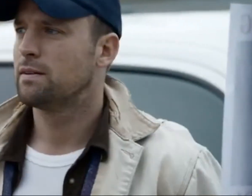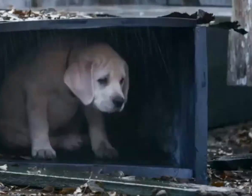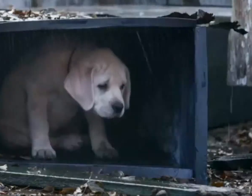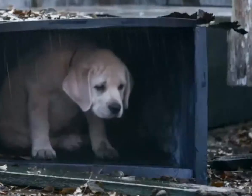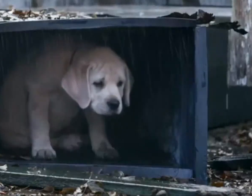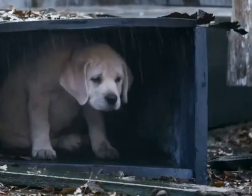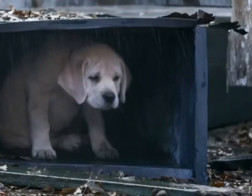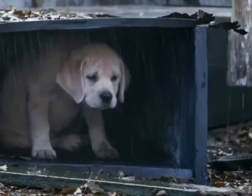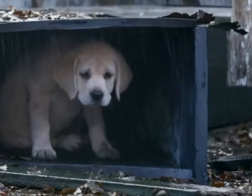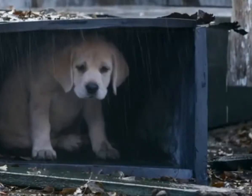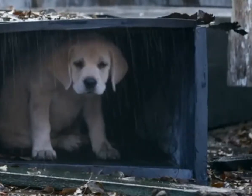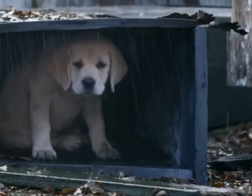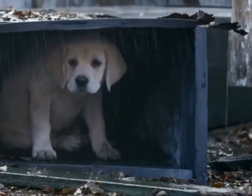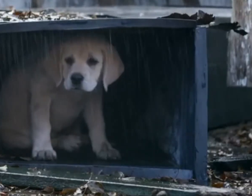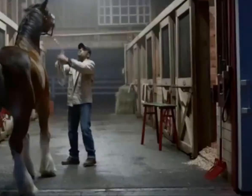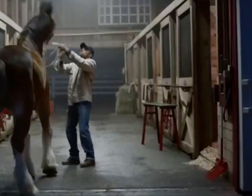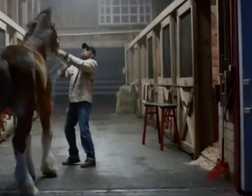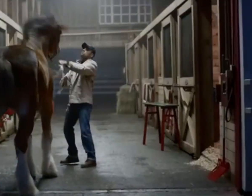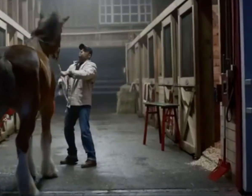in a box as it storms.